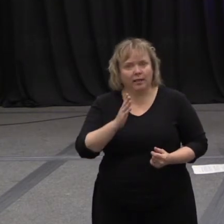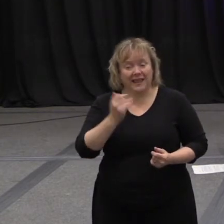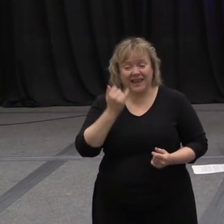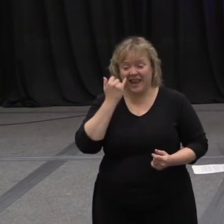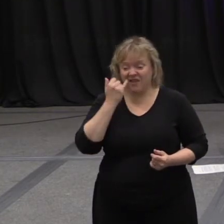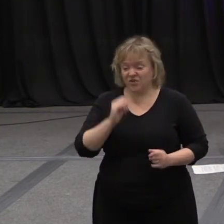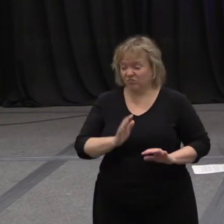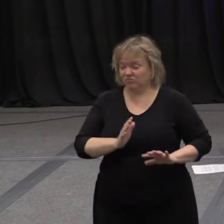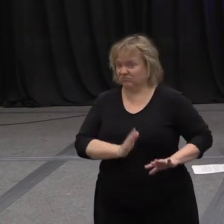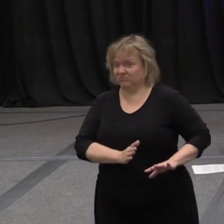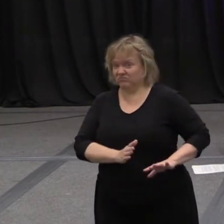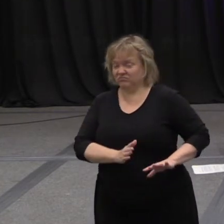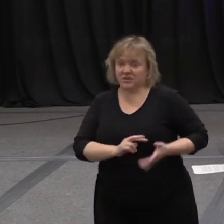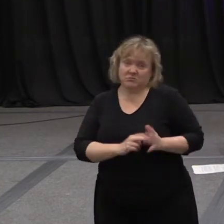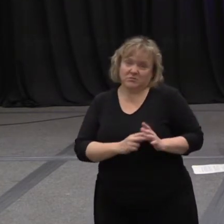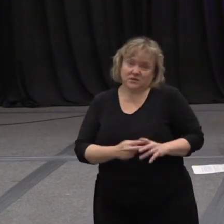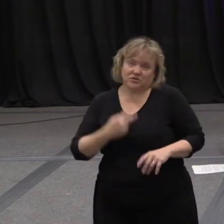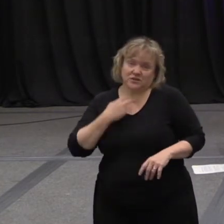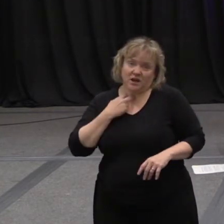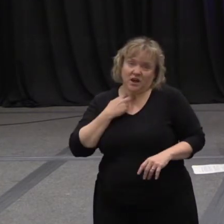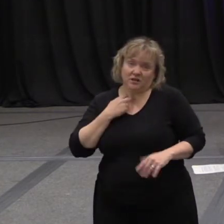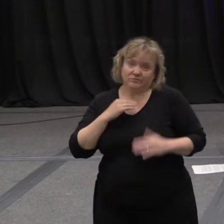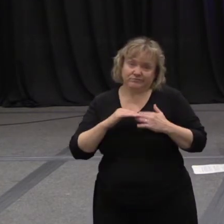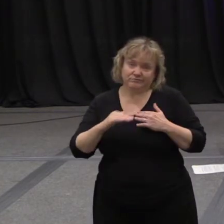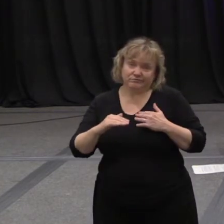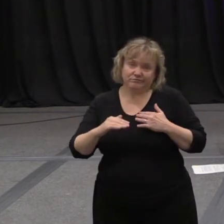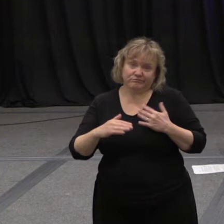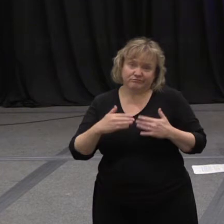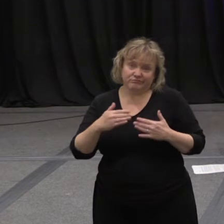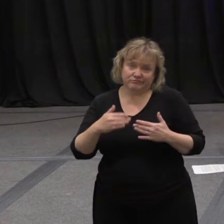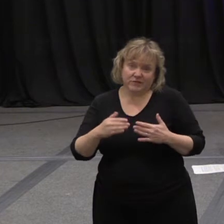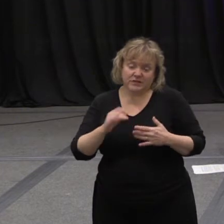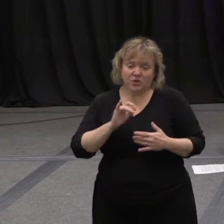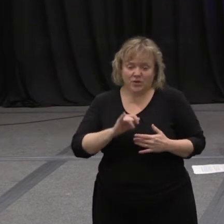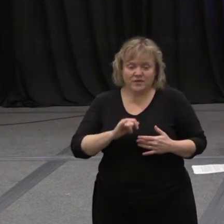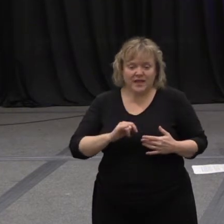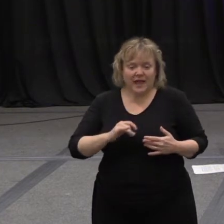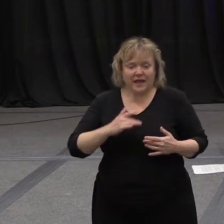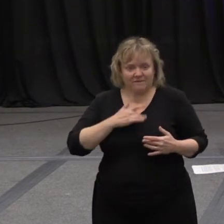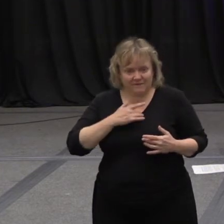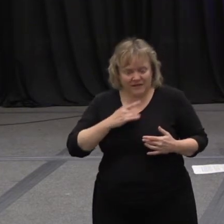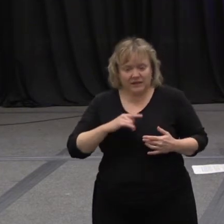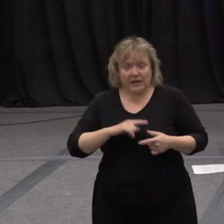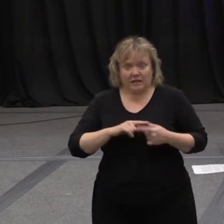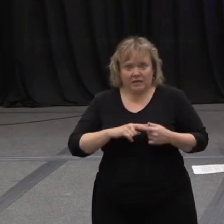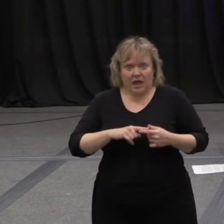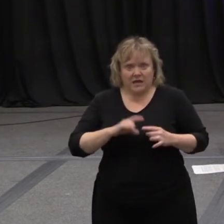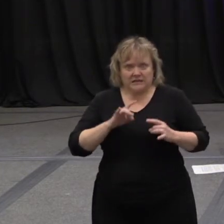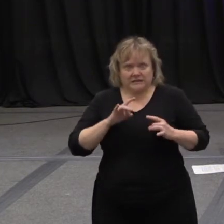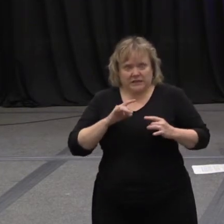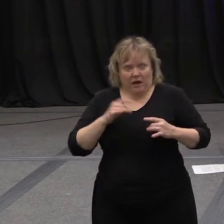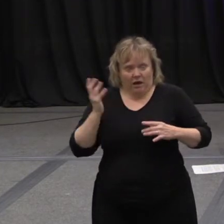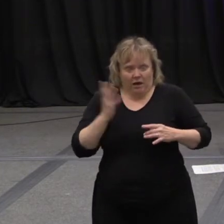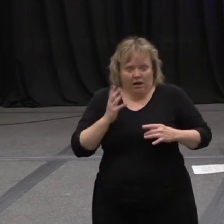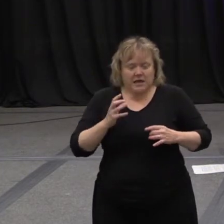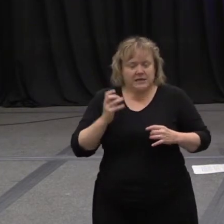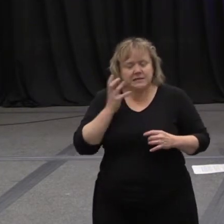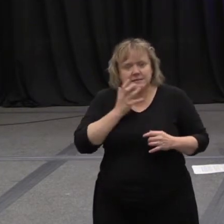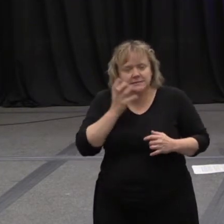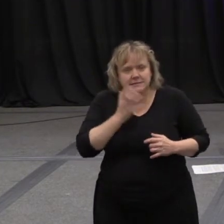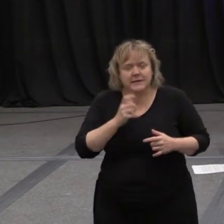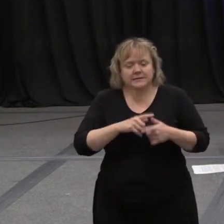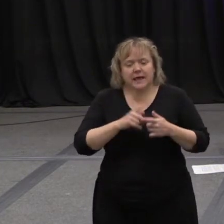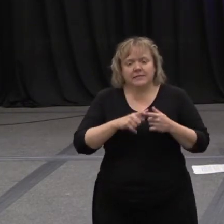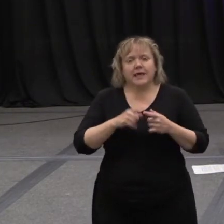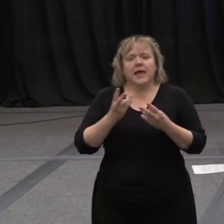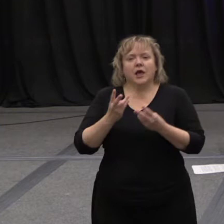so beginning of feeling, highest intensity, and resolution. All feelings have that bell curve, or we still feel